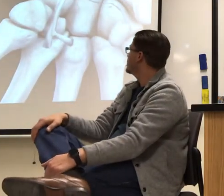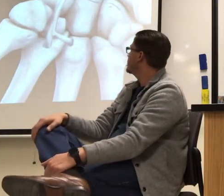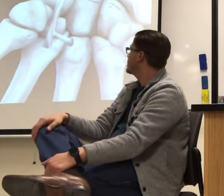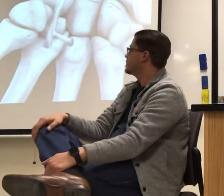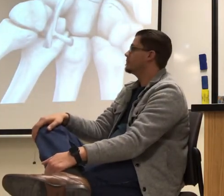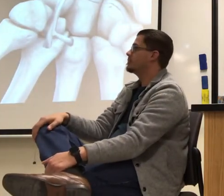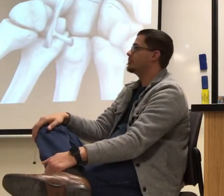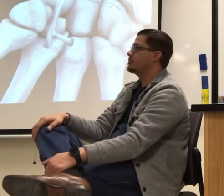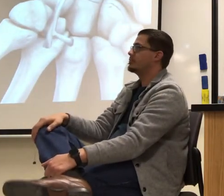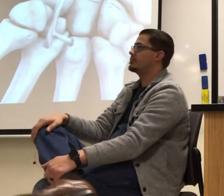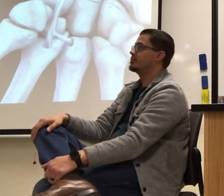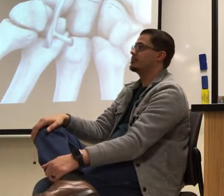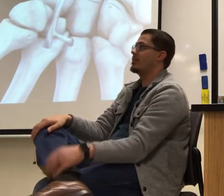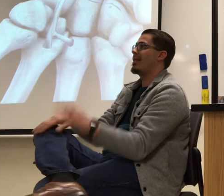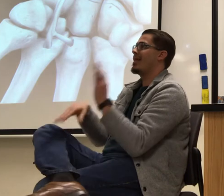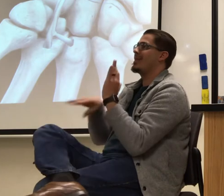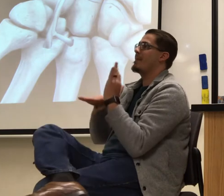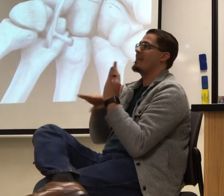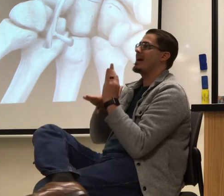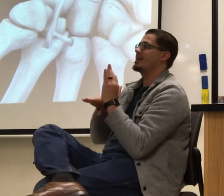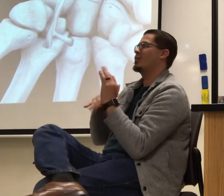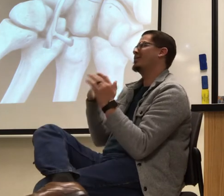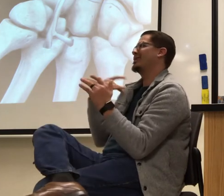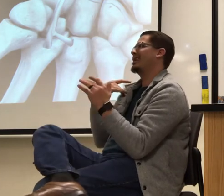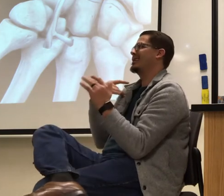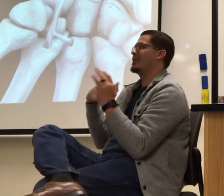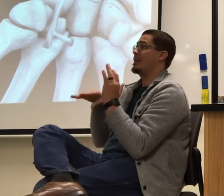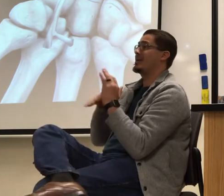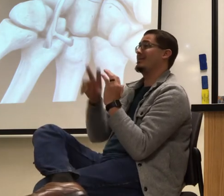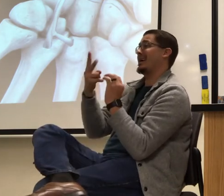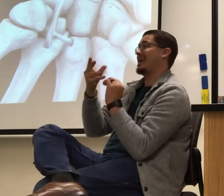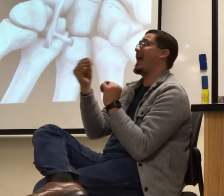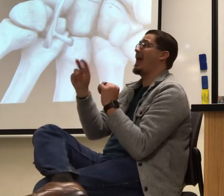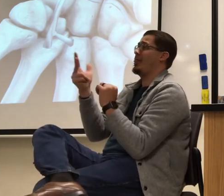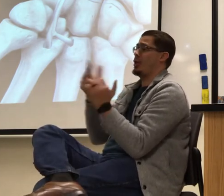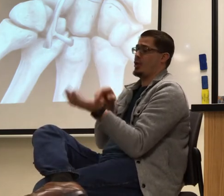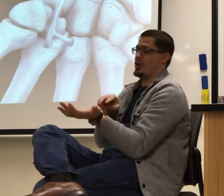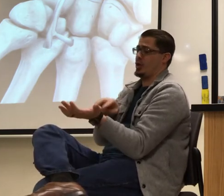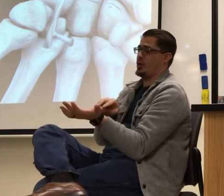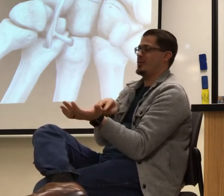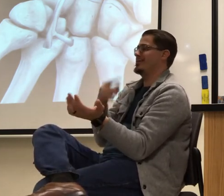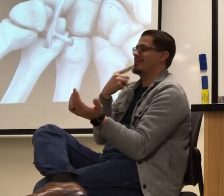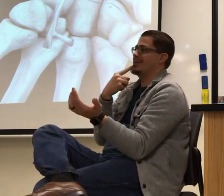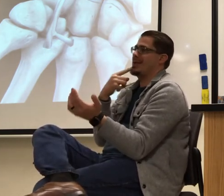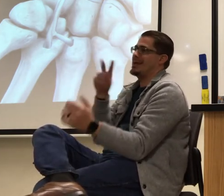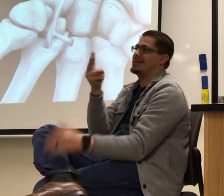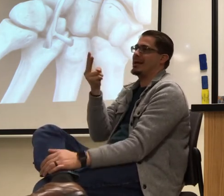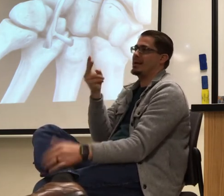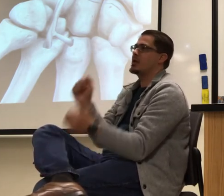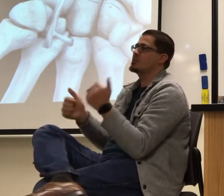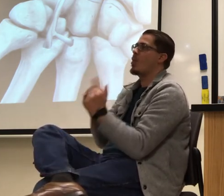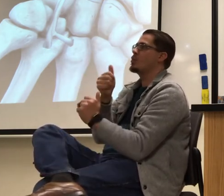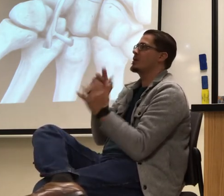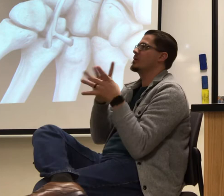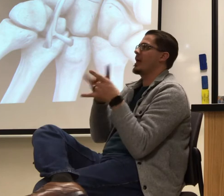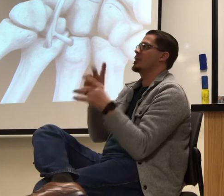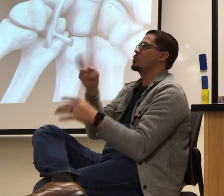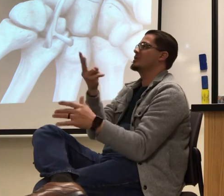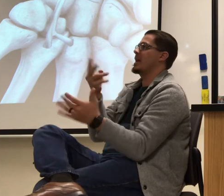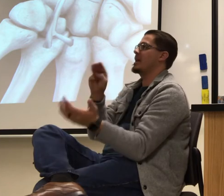Right there, base of second. Well, technically base of second and third metacarpal. Just go with the second. It's mostly